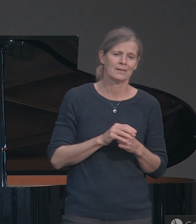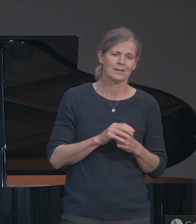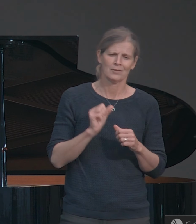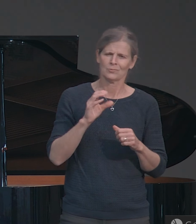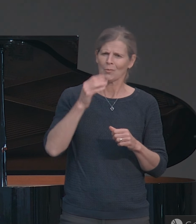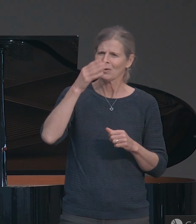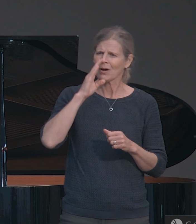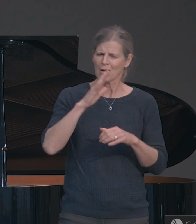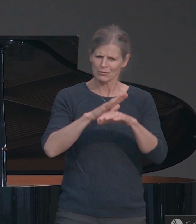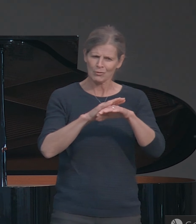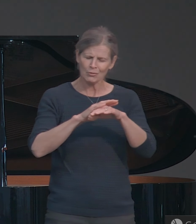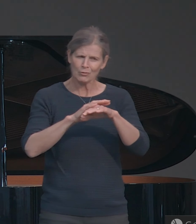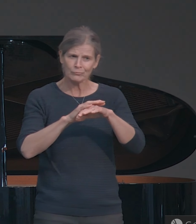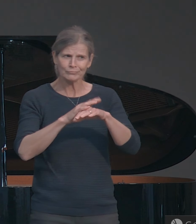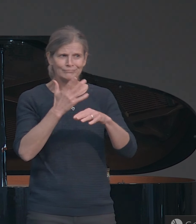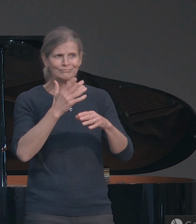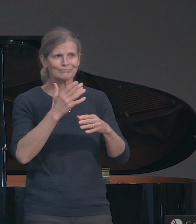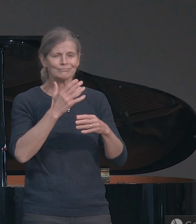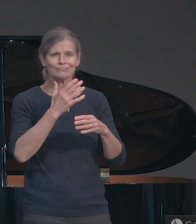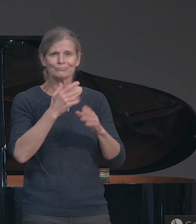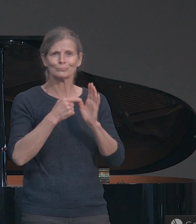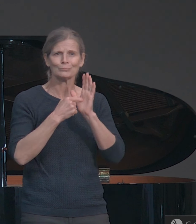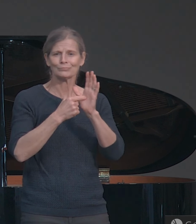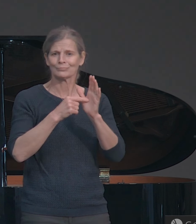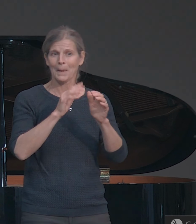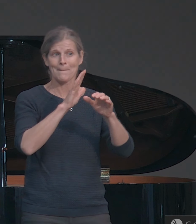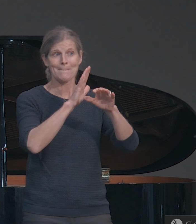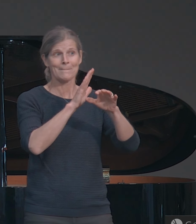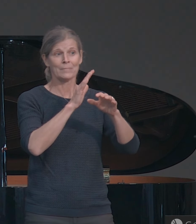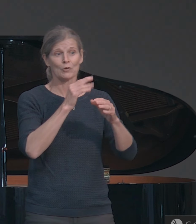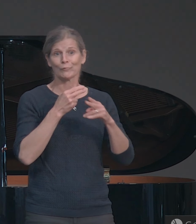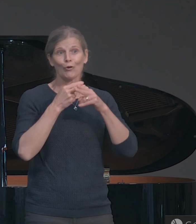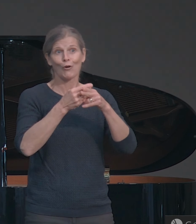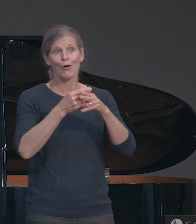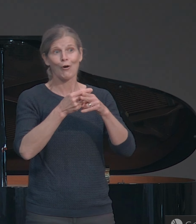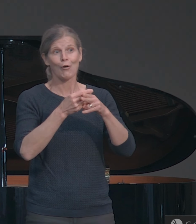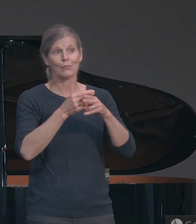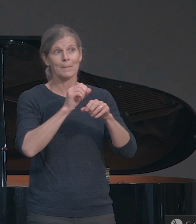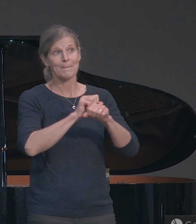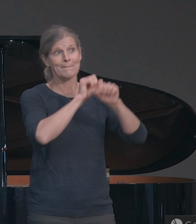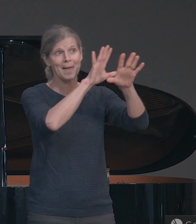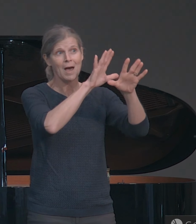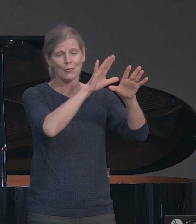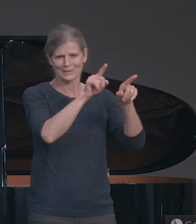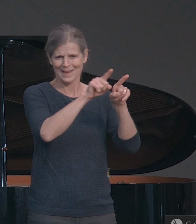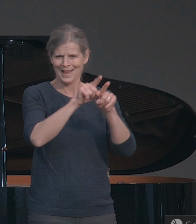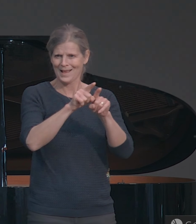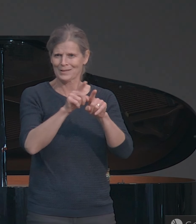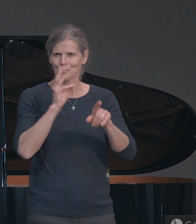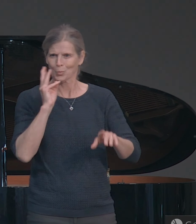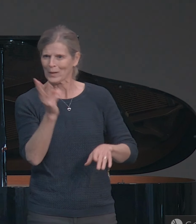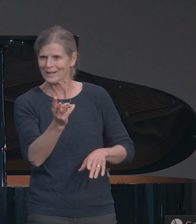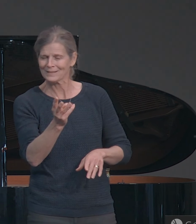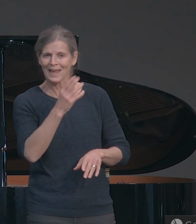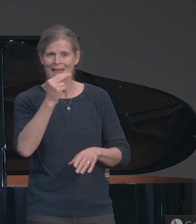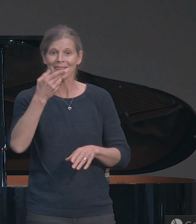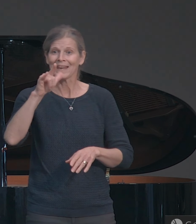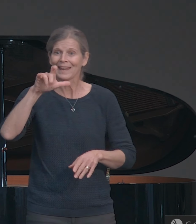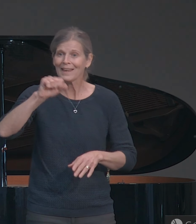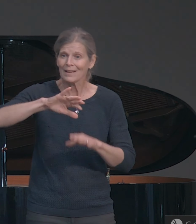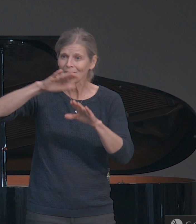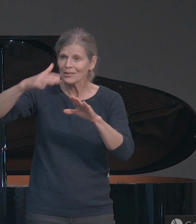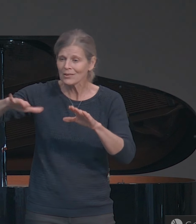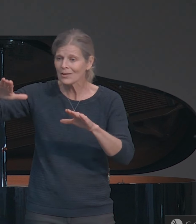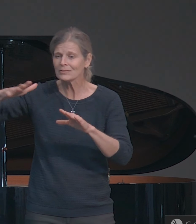So God calls the mountains as witnesses, and it is on the hills in the